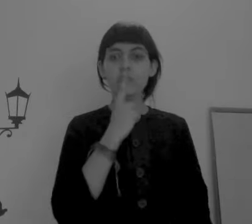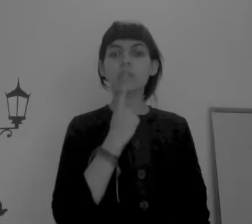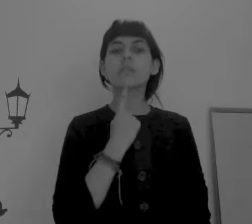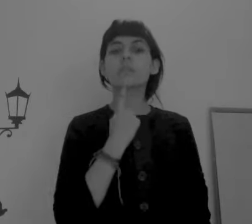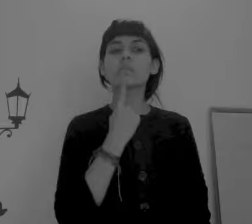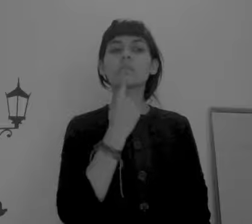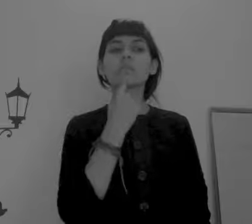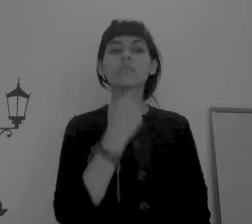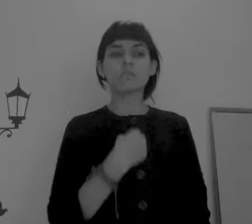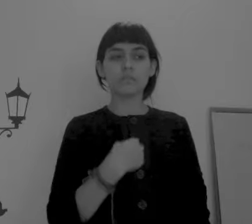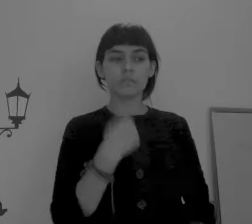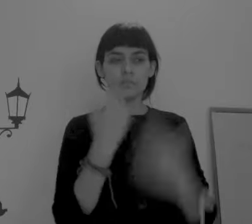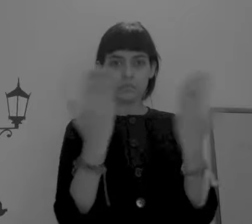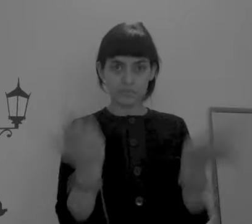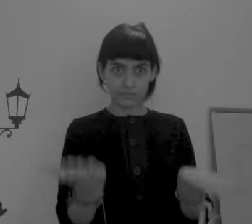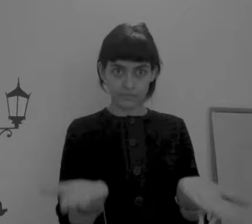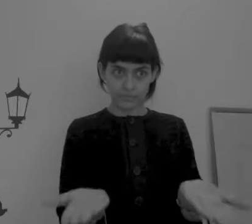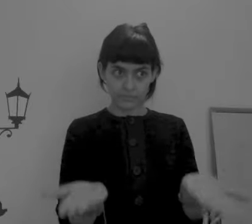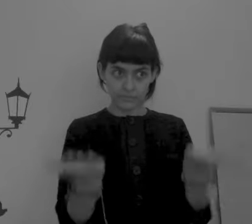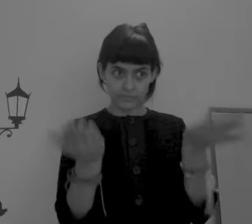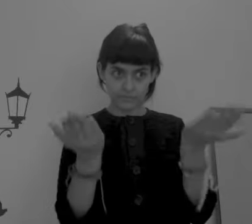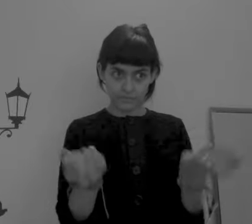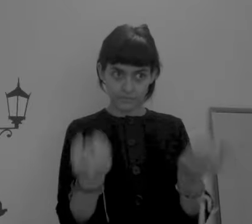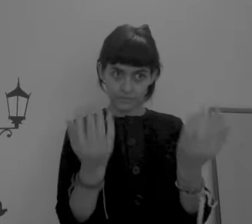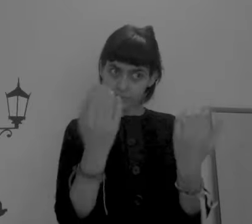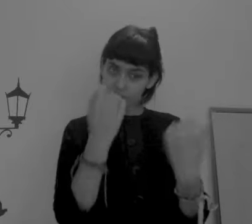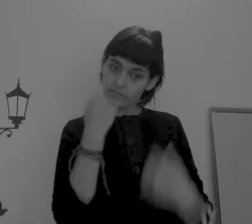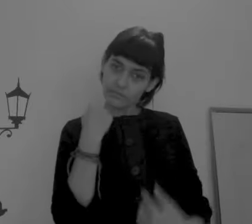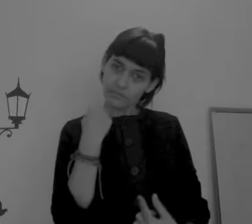I'd tell myself that I was waiting for a sign.